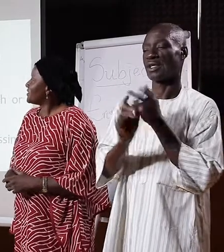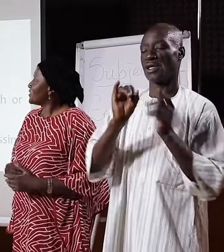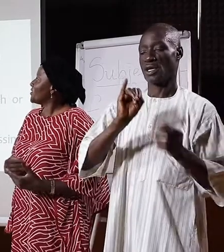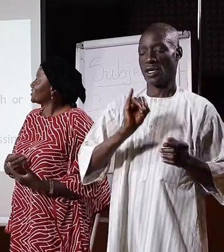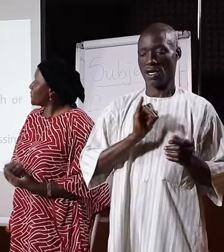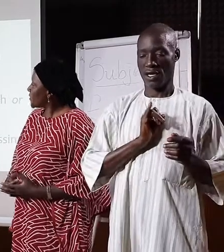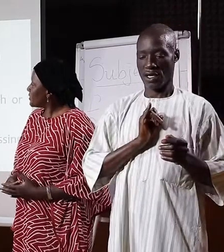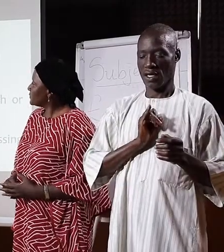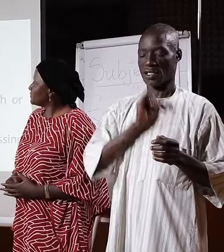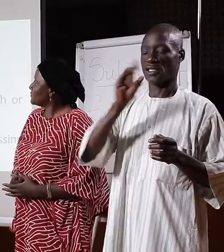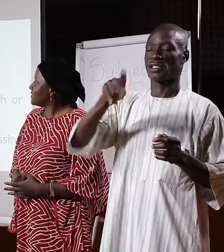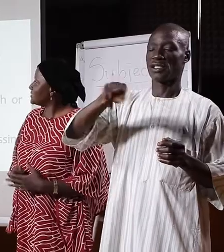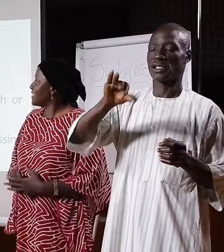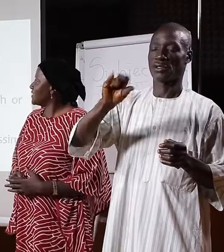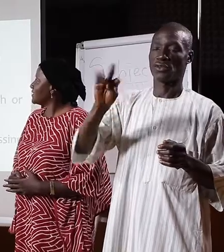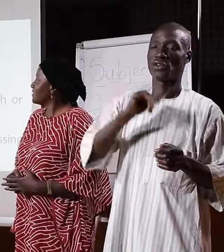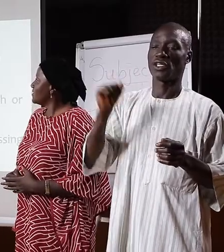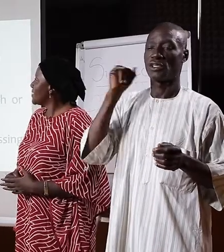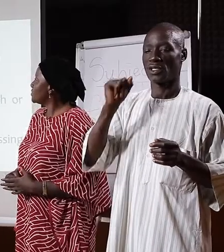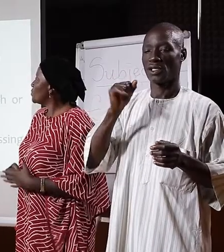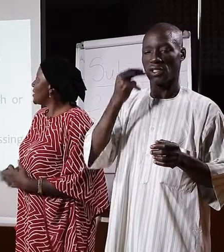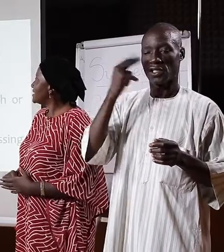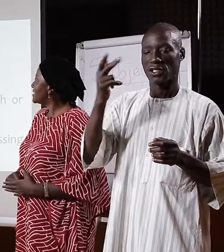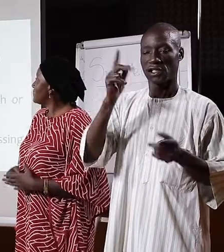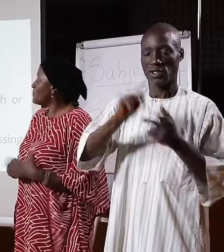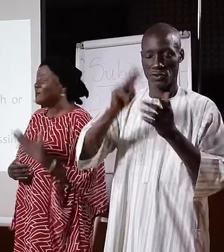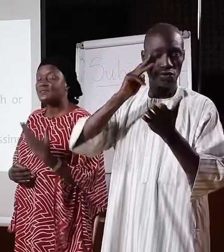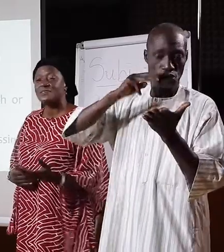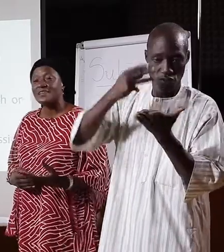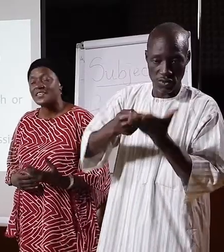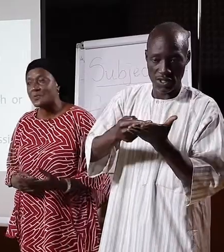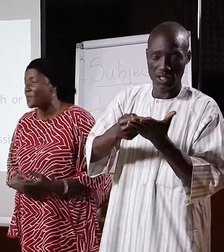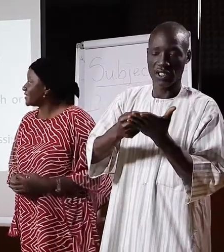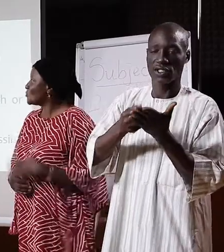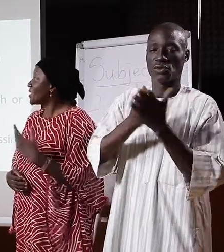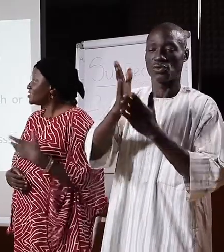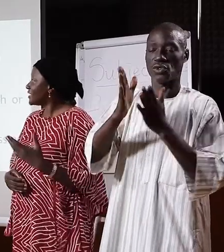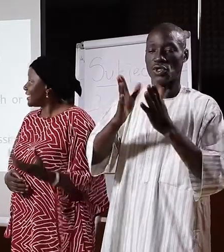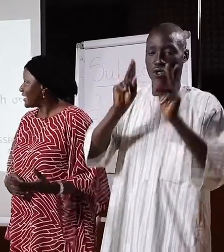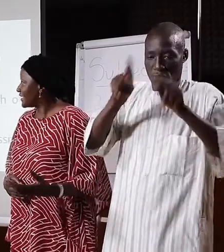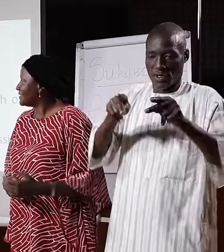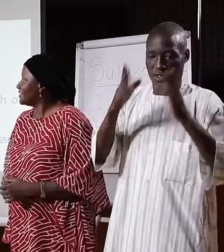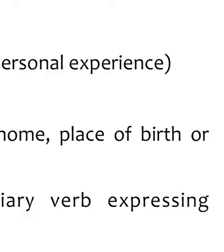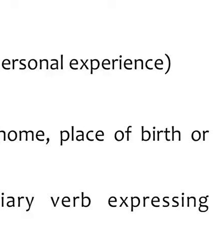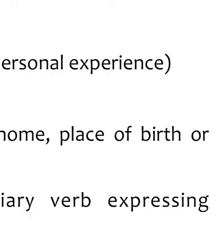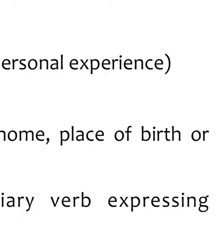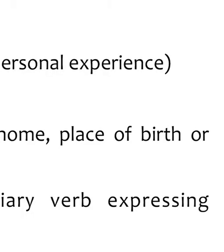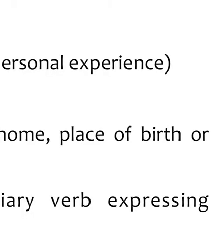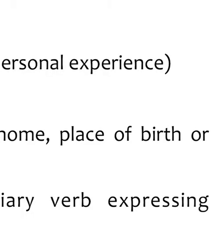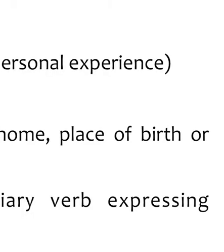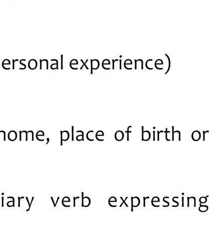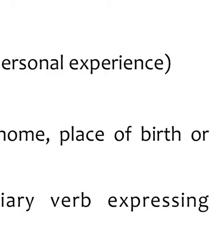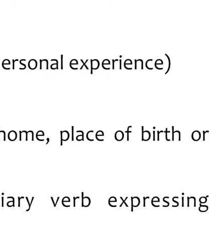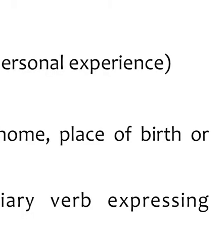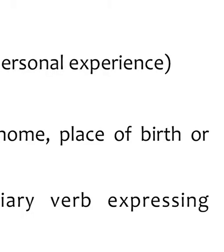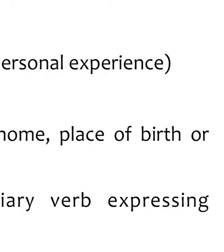I is a pronoun. See means to witness by personal experience. When shall I? Then my is